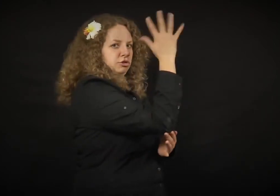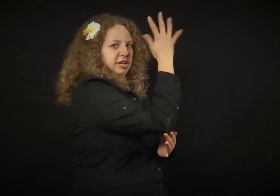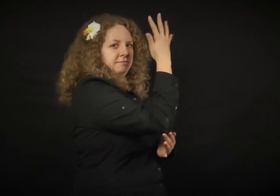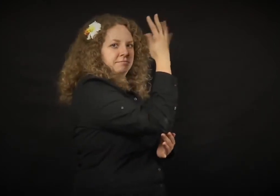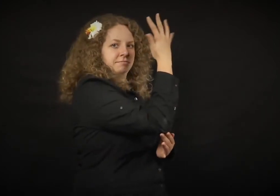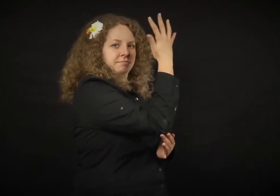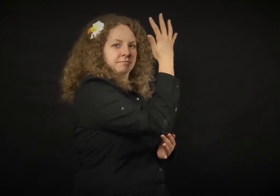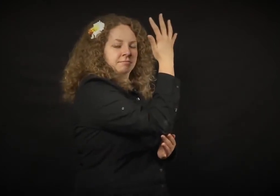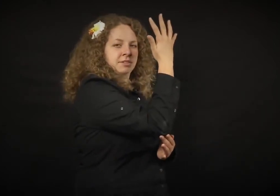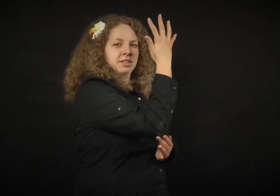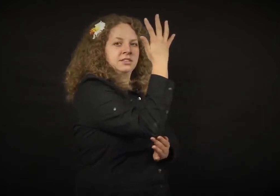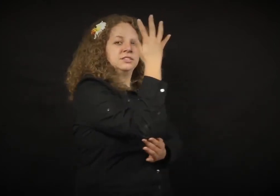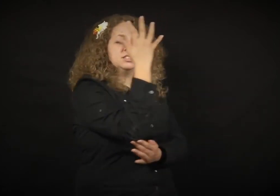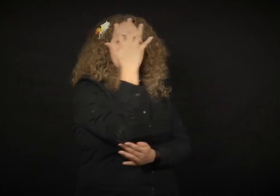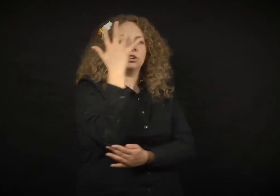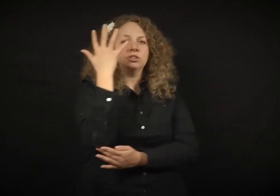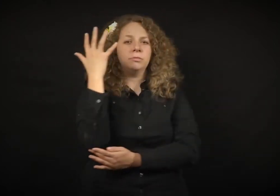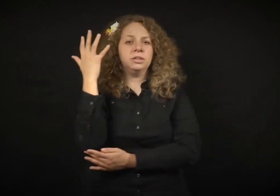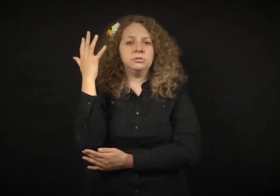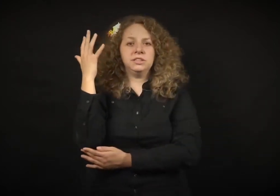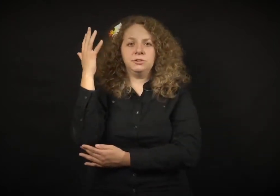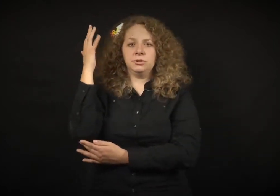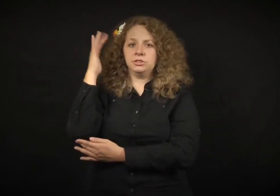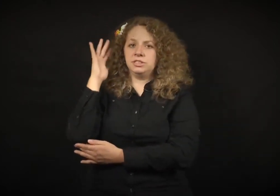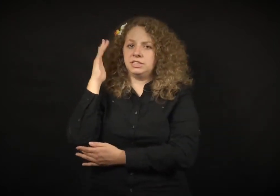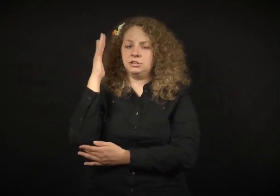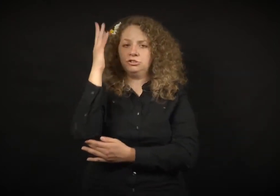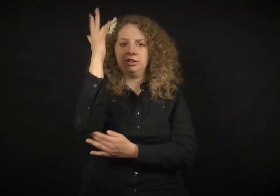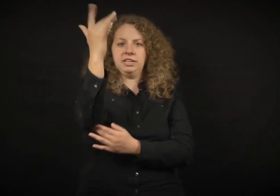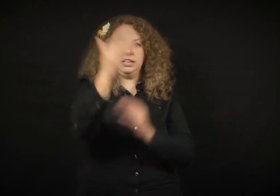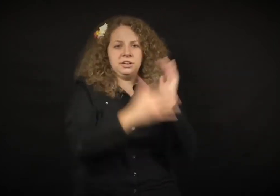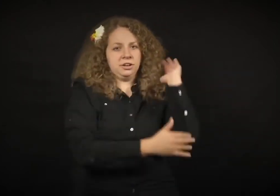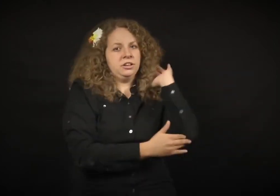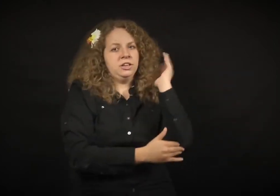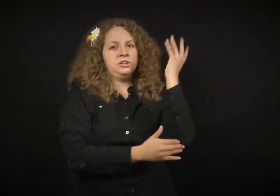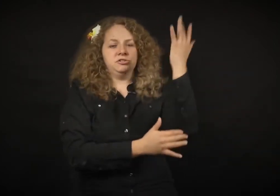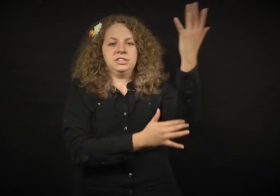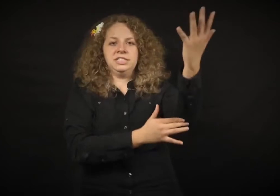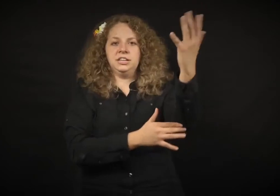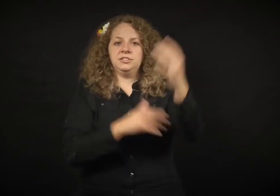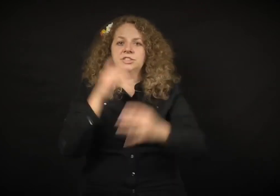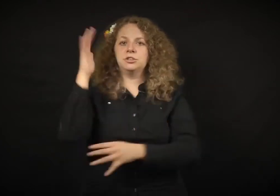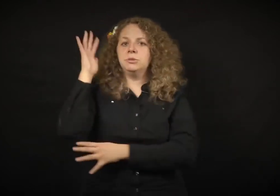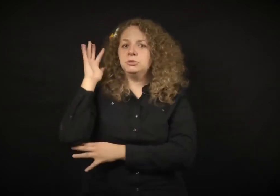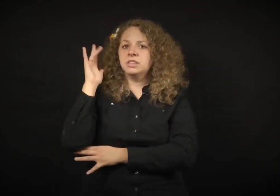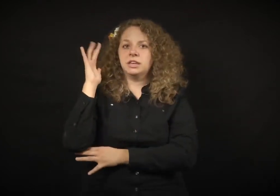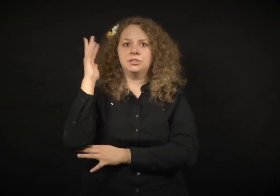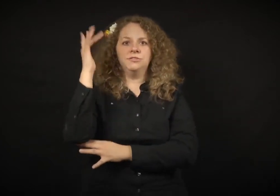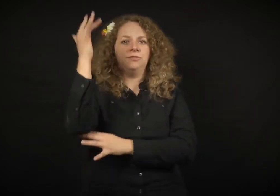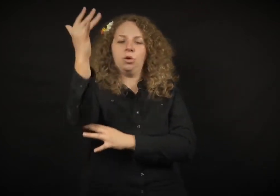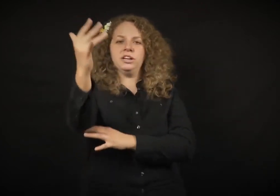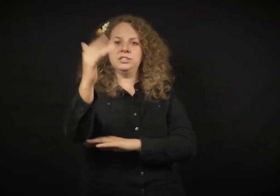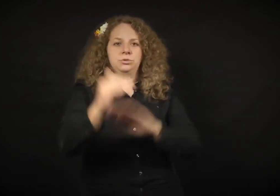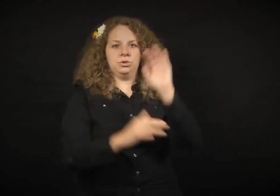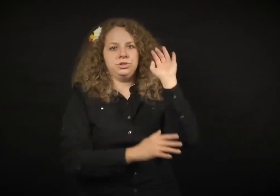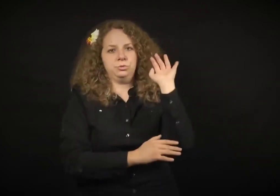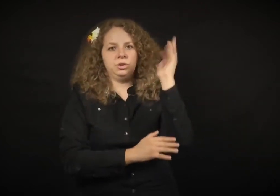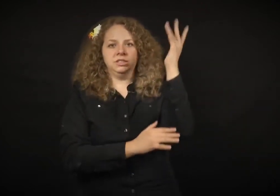tree. And this can also be used if you were to say a tree here and trees here. This could be used like the forest or the woods,